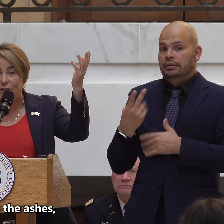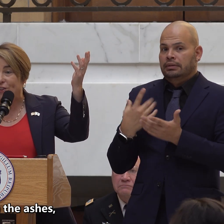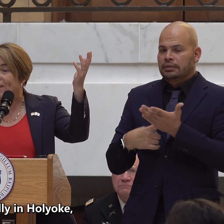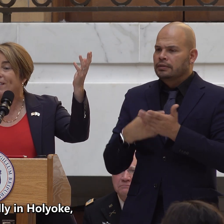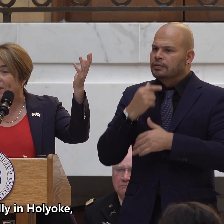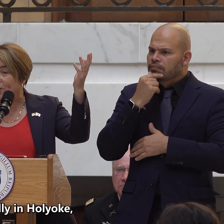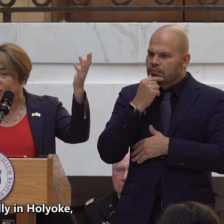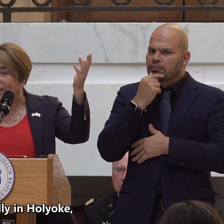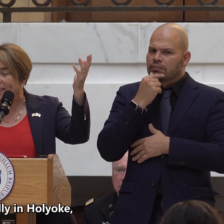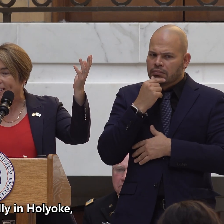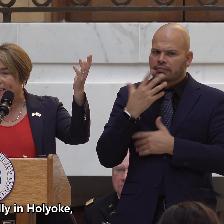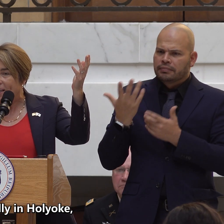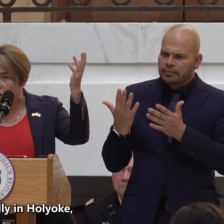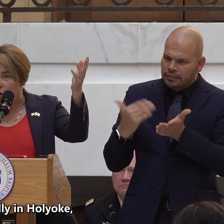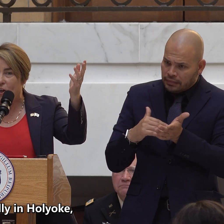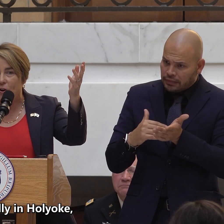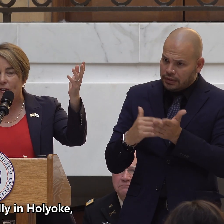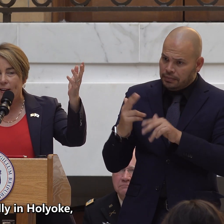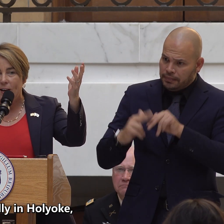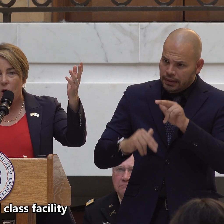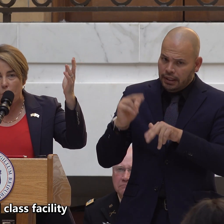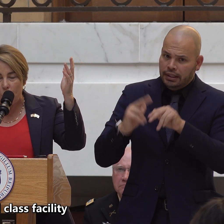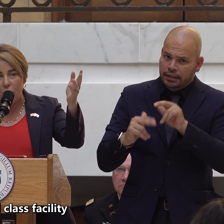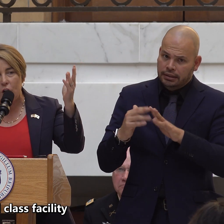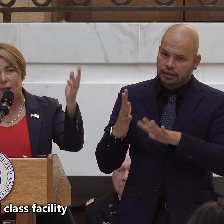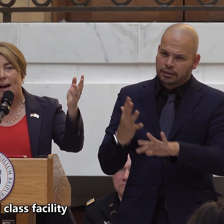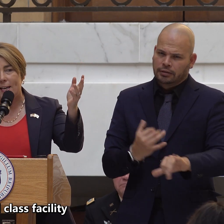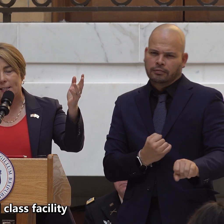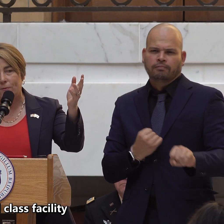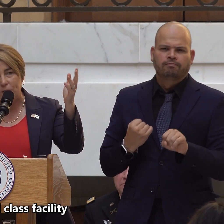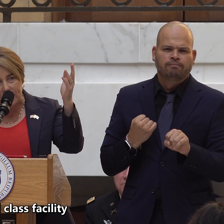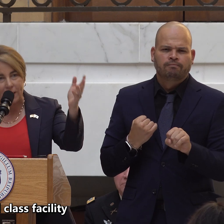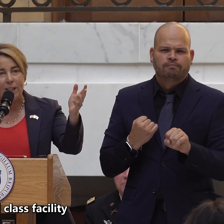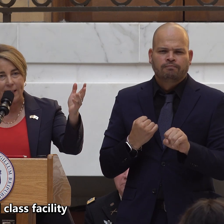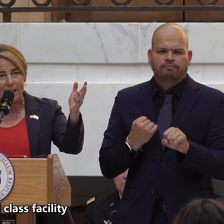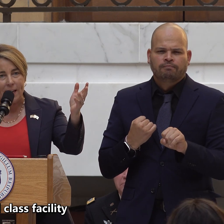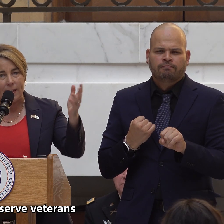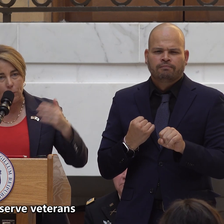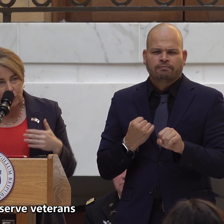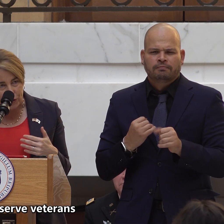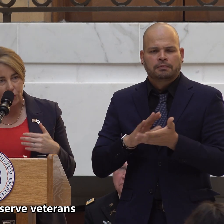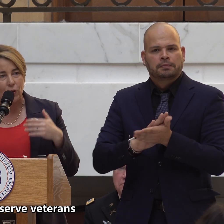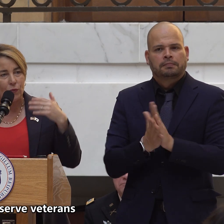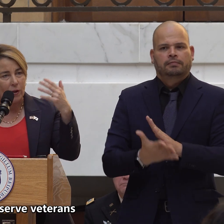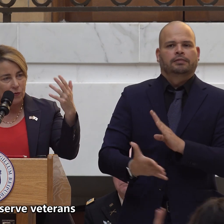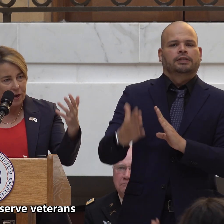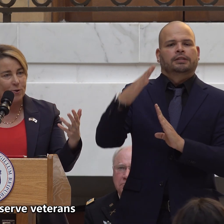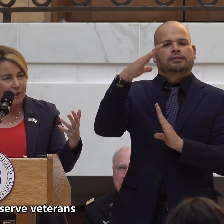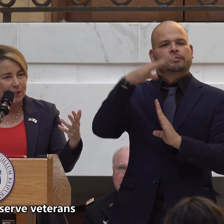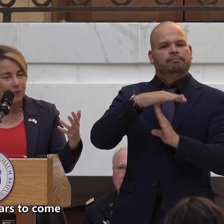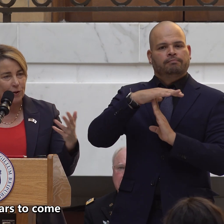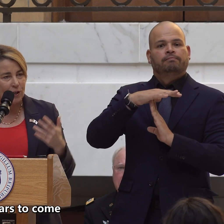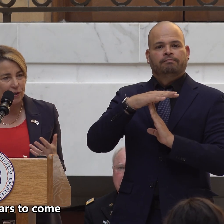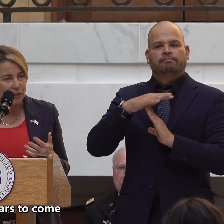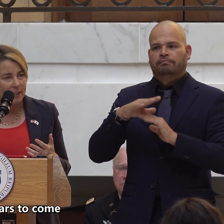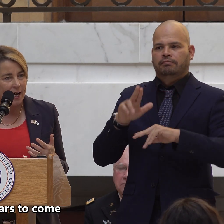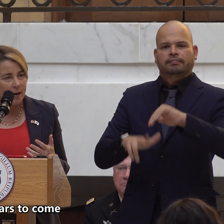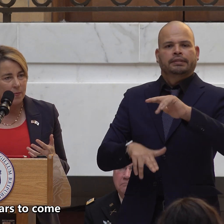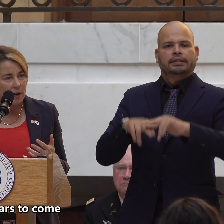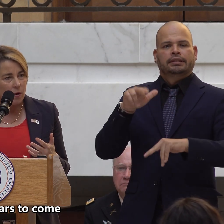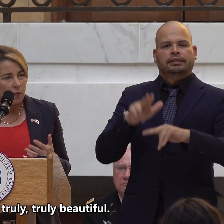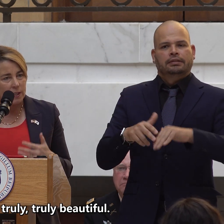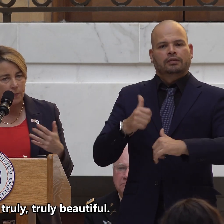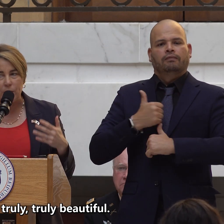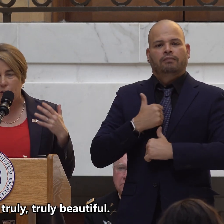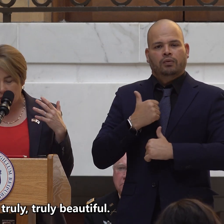the ashes, essentially, in Holyoke, a world-class facility that will serve veterans for years to